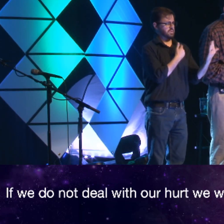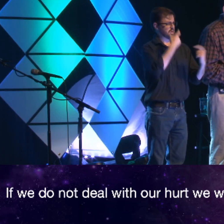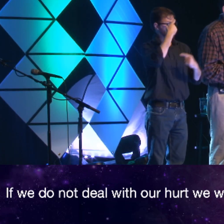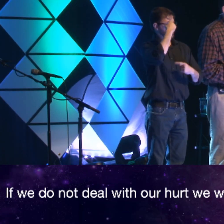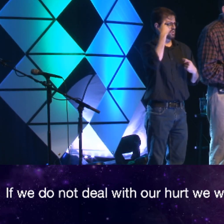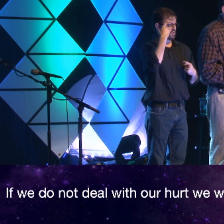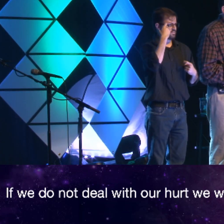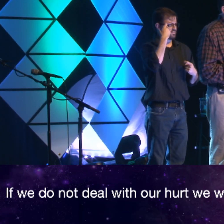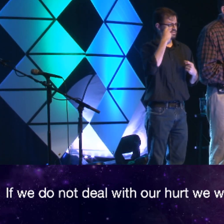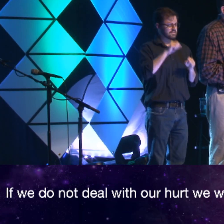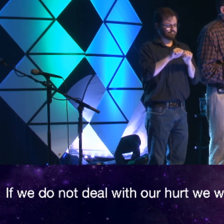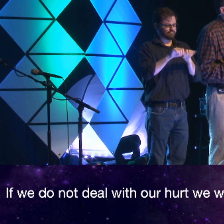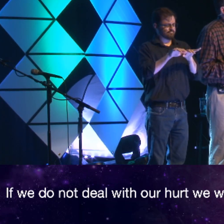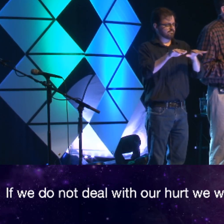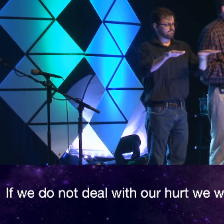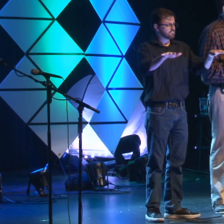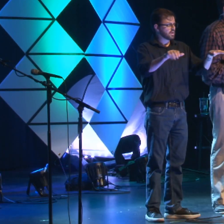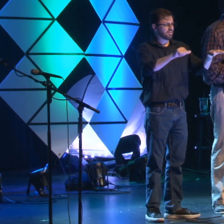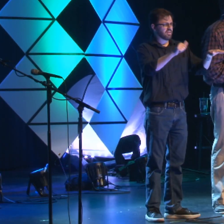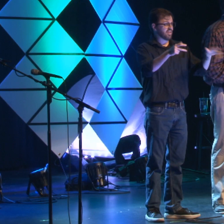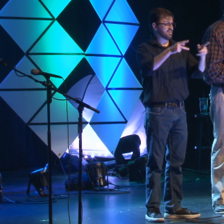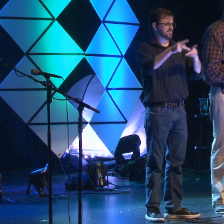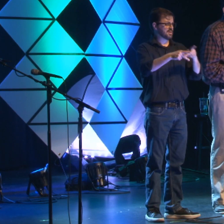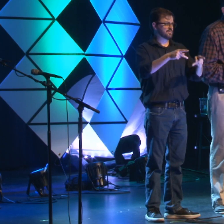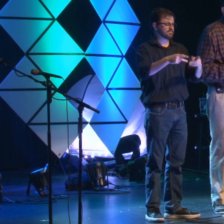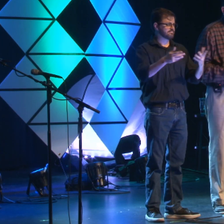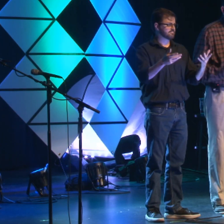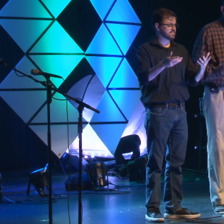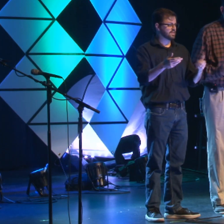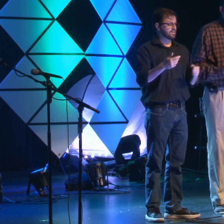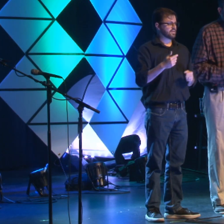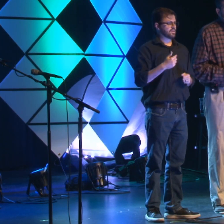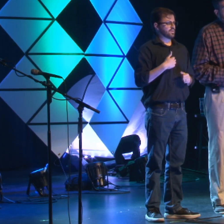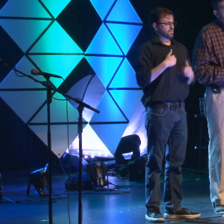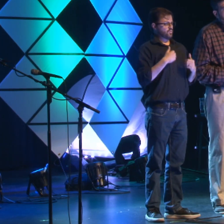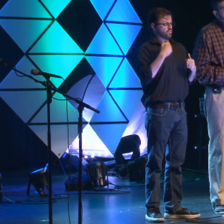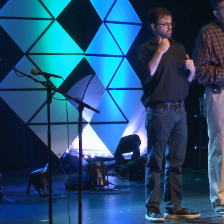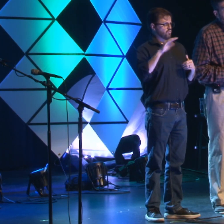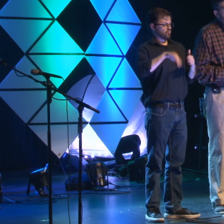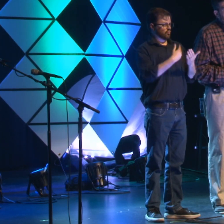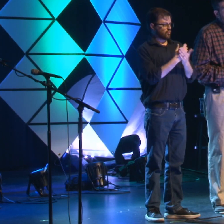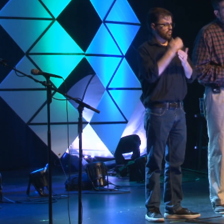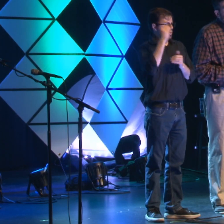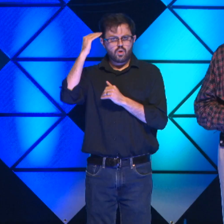to others. We've all heard the phrase that hurt people hurt people.